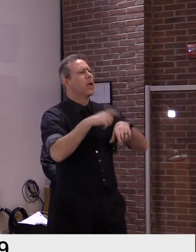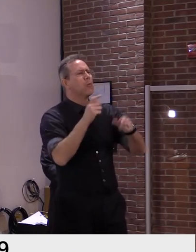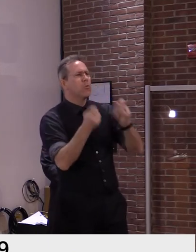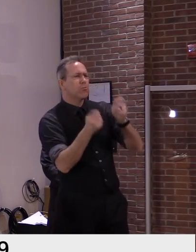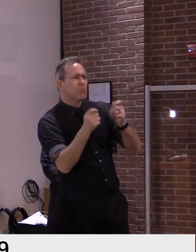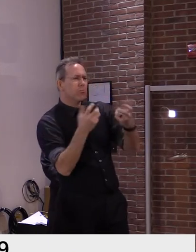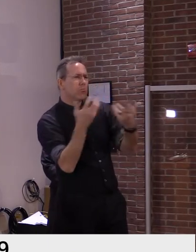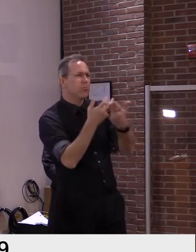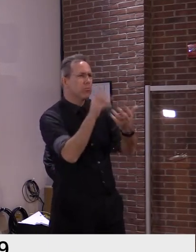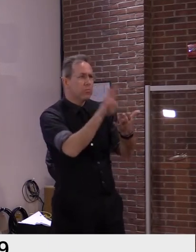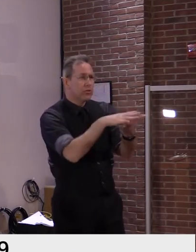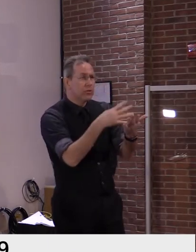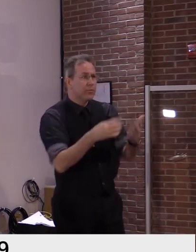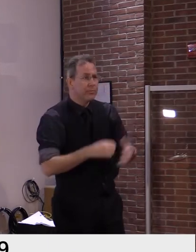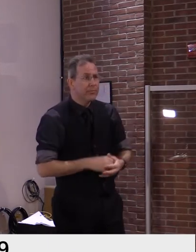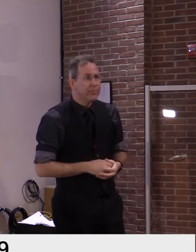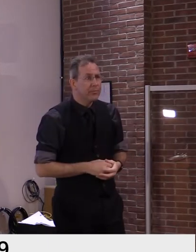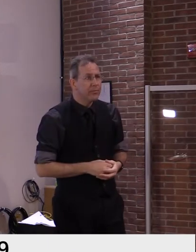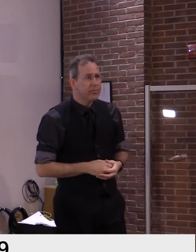Okay, thank you.